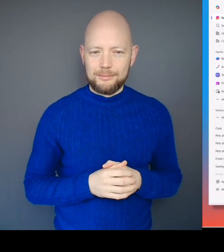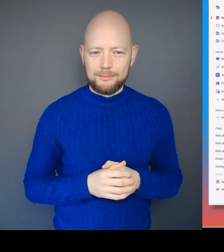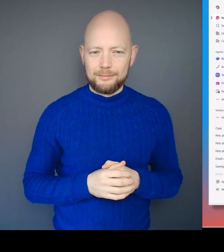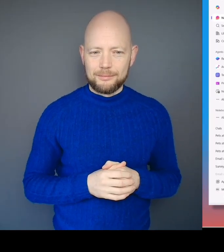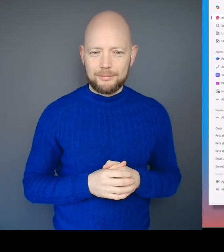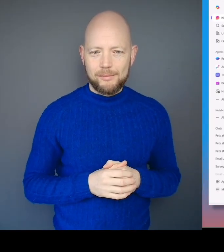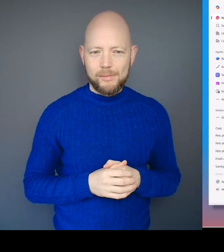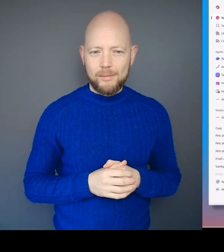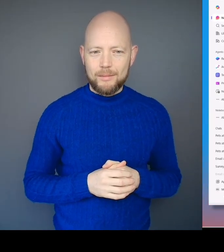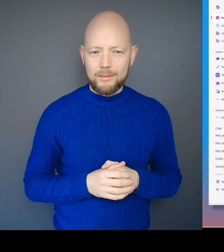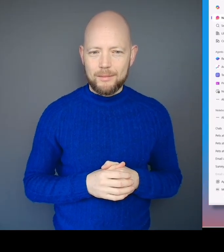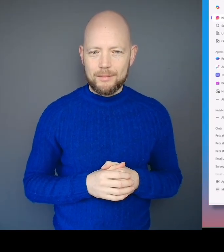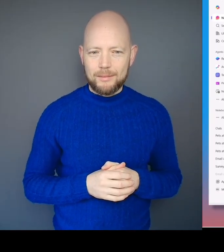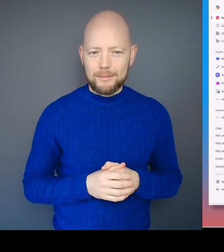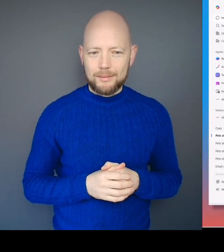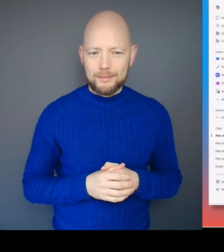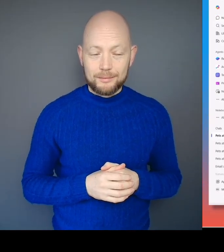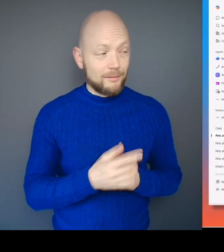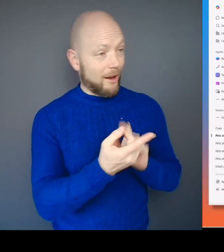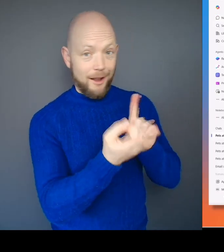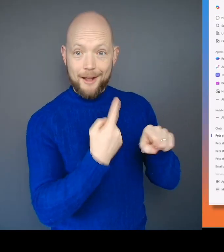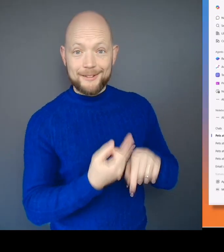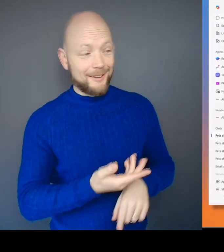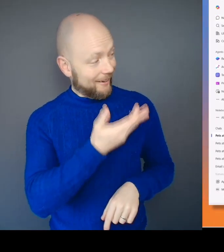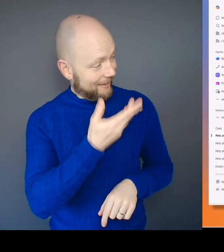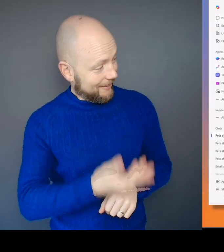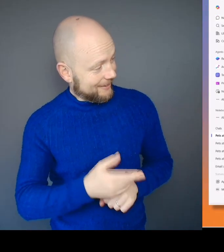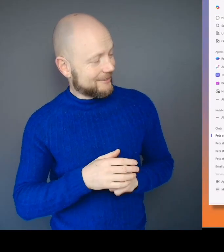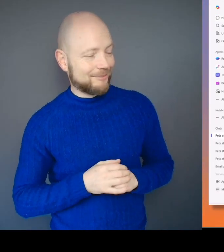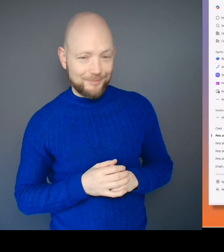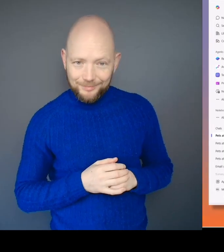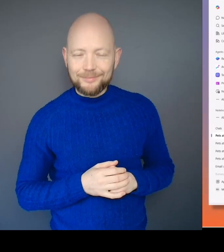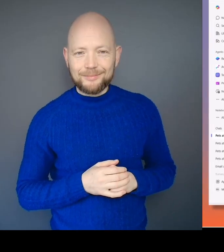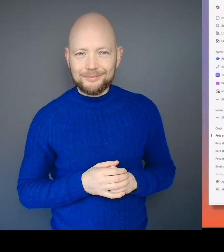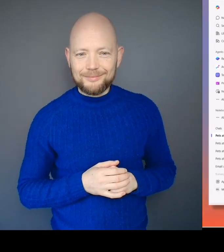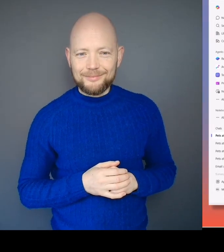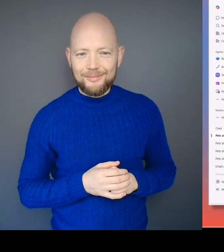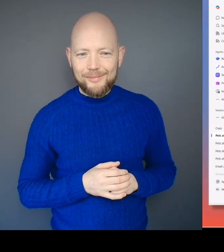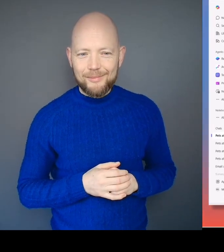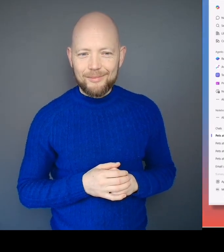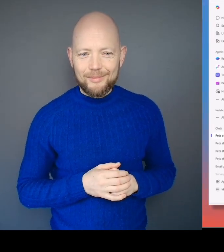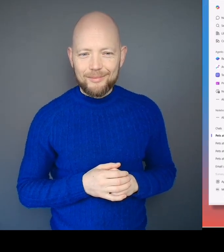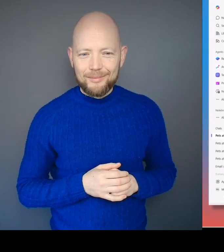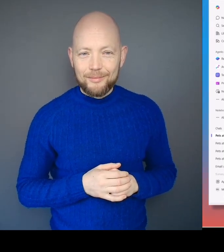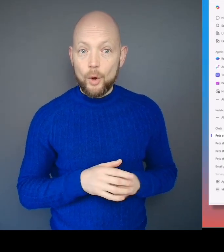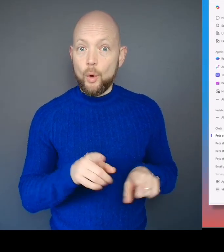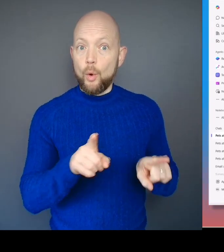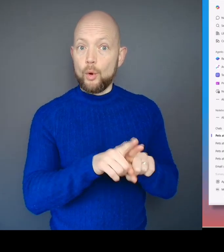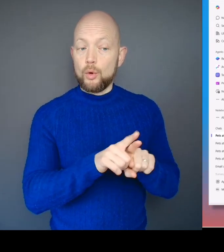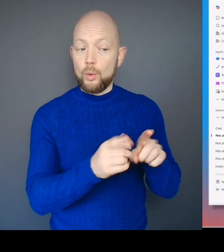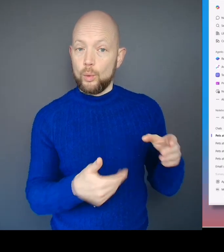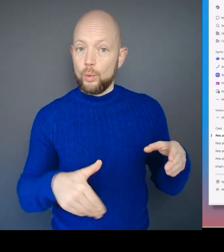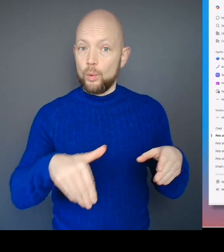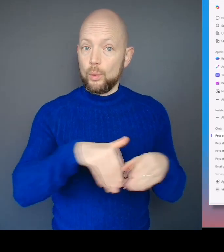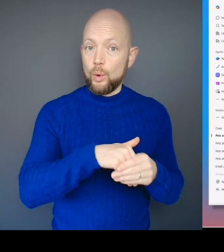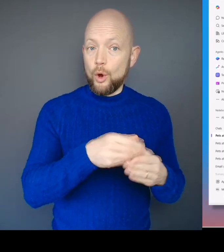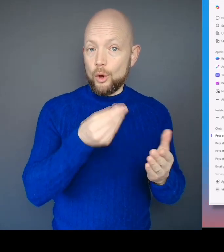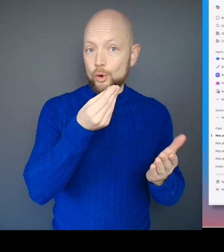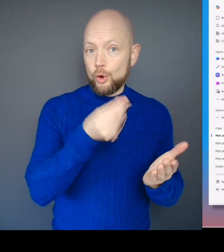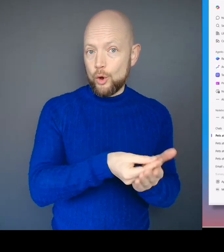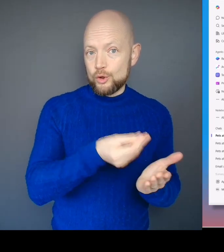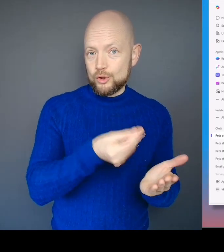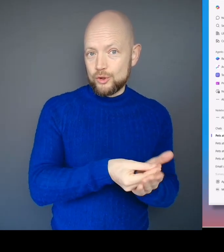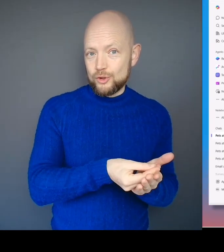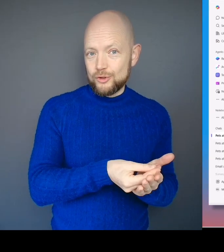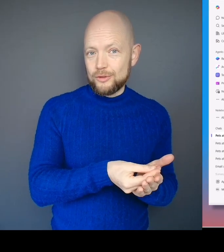that context in there. So now what we've got is what is Pets at Workday. So it's given me all of those things again. And now it